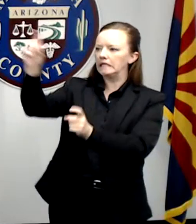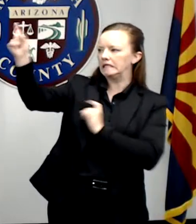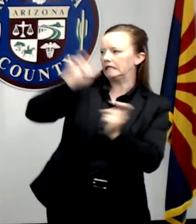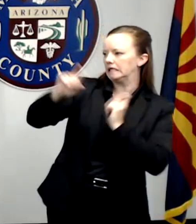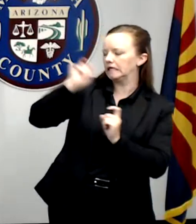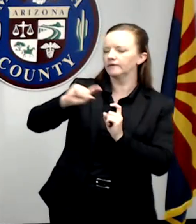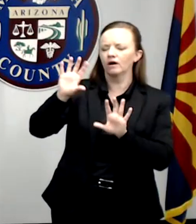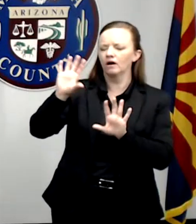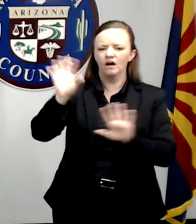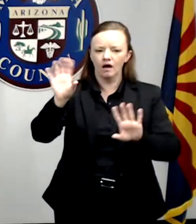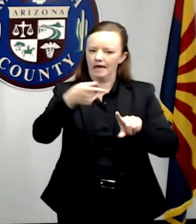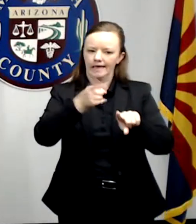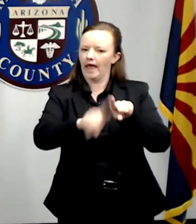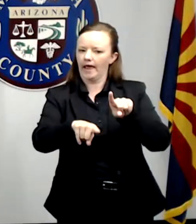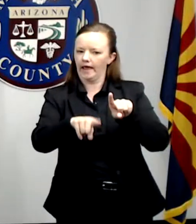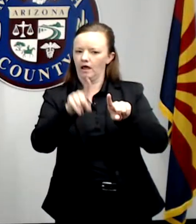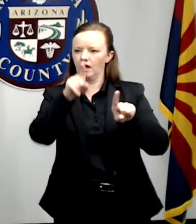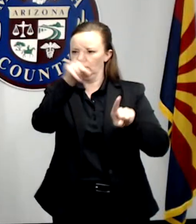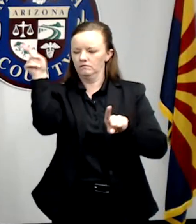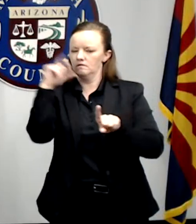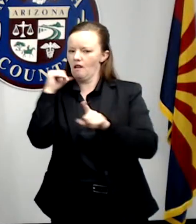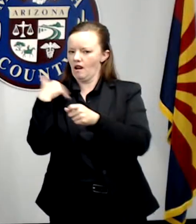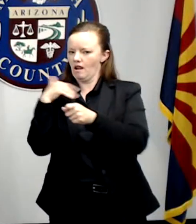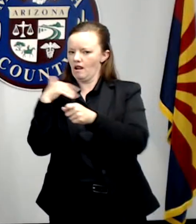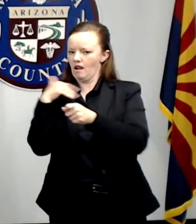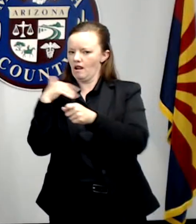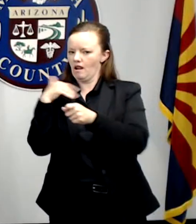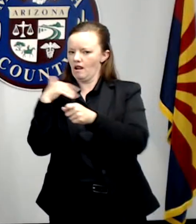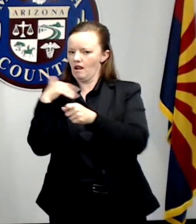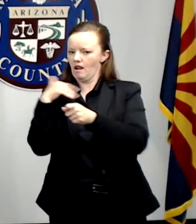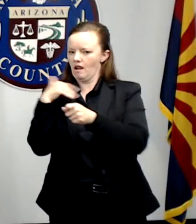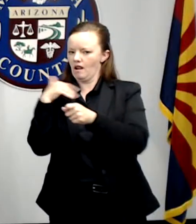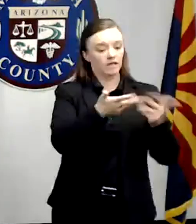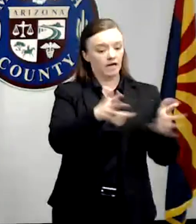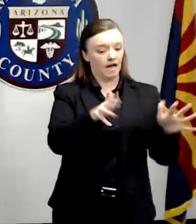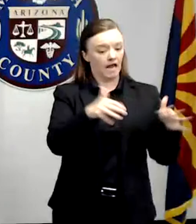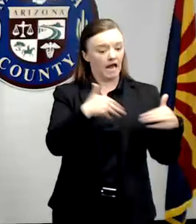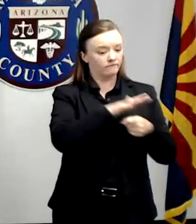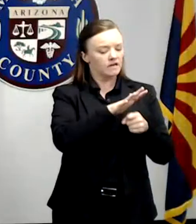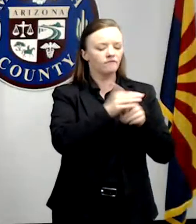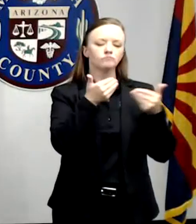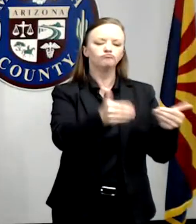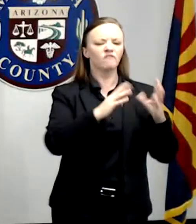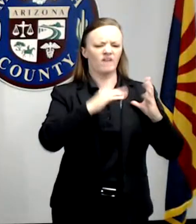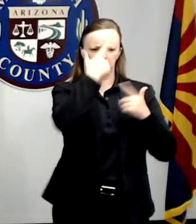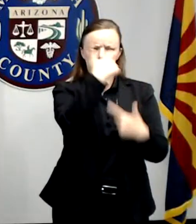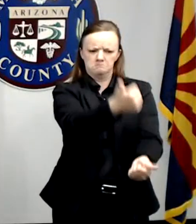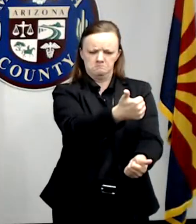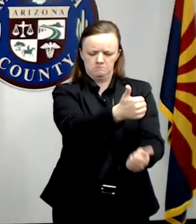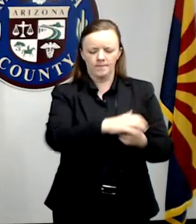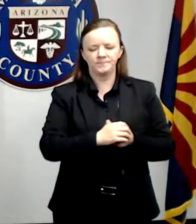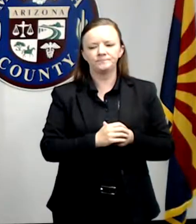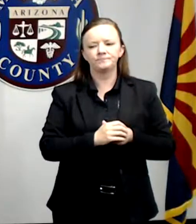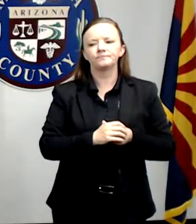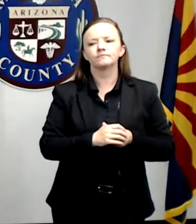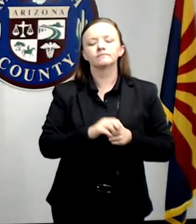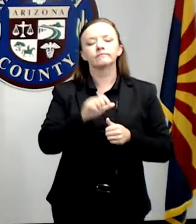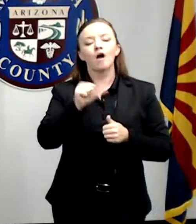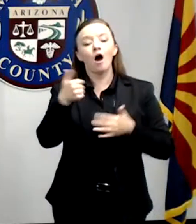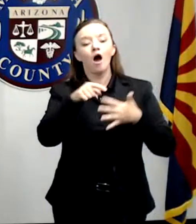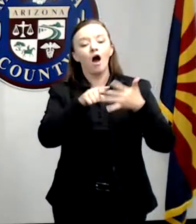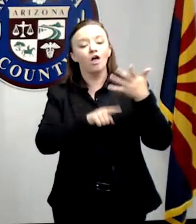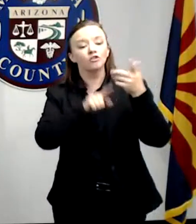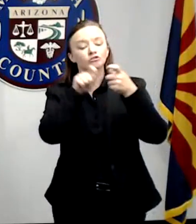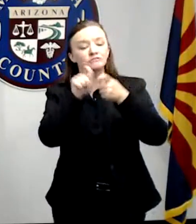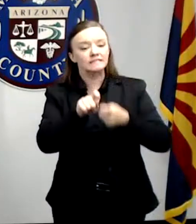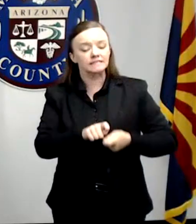to maintain their supply of PPE as they begin surgeries. So the remainder of the